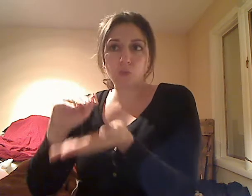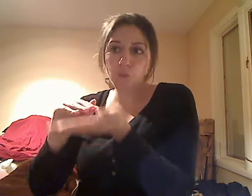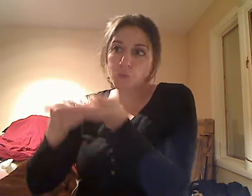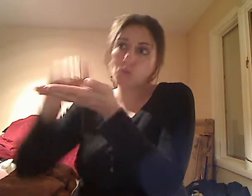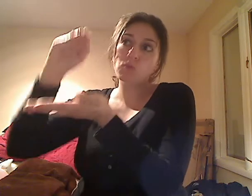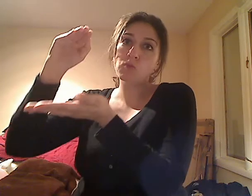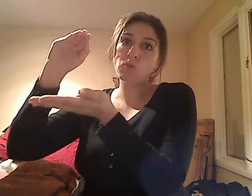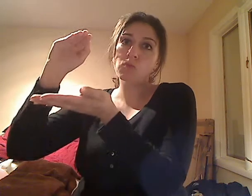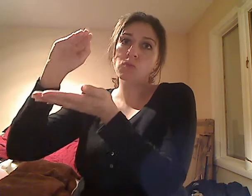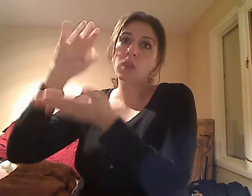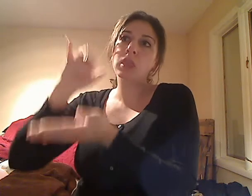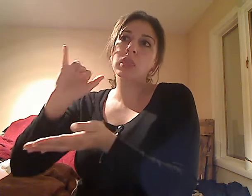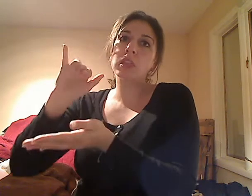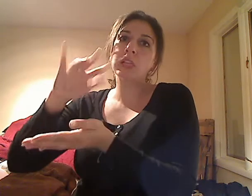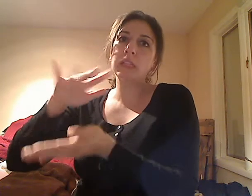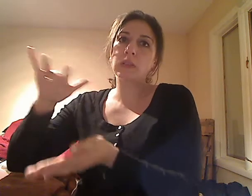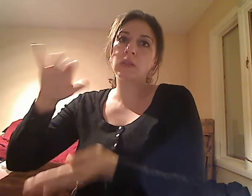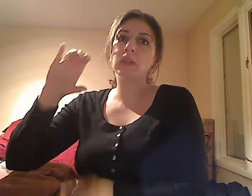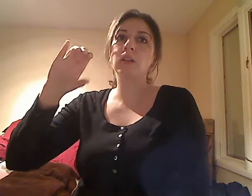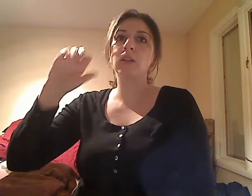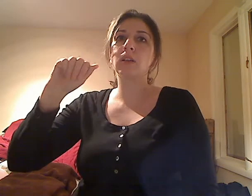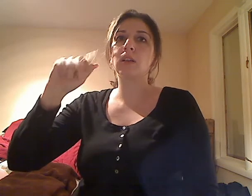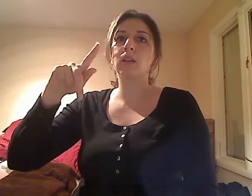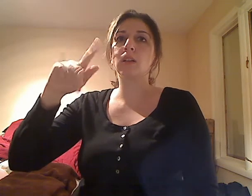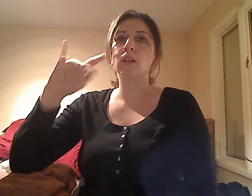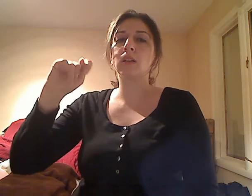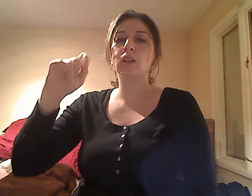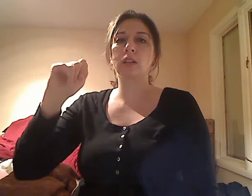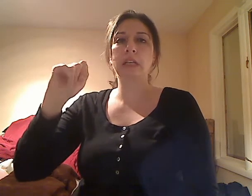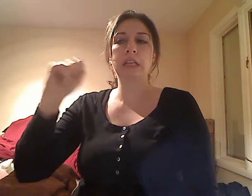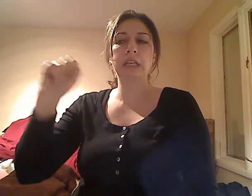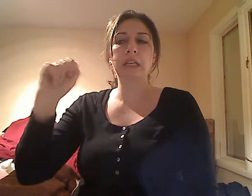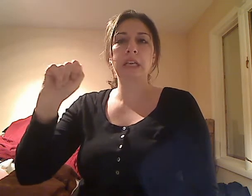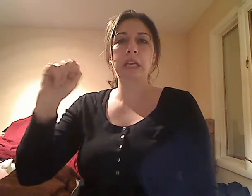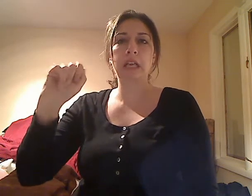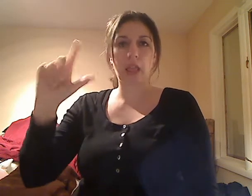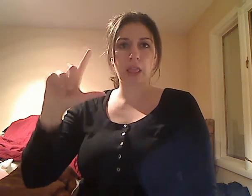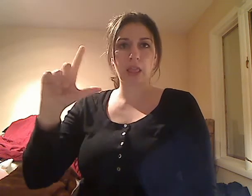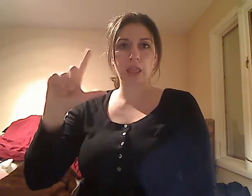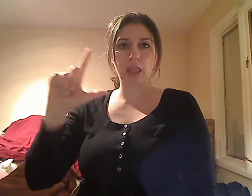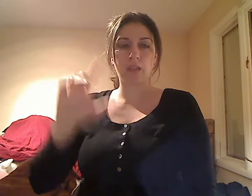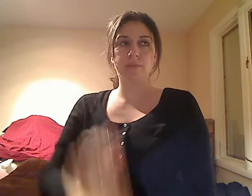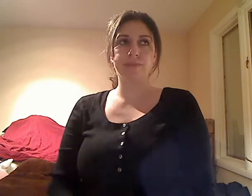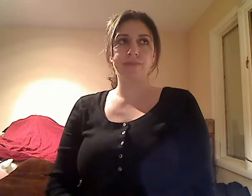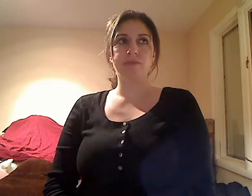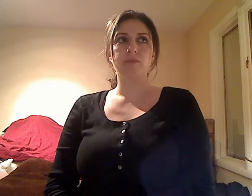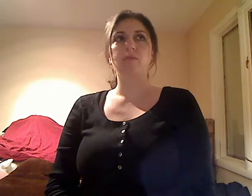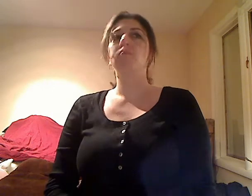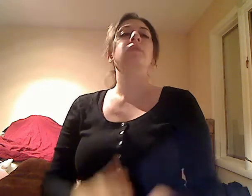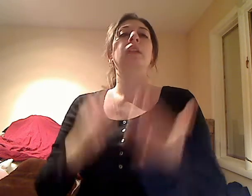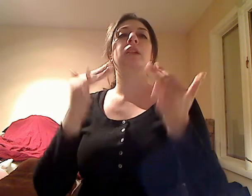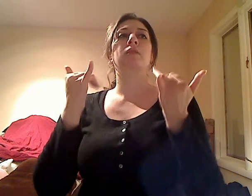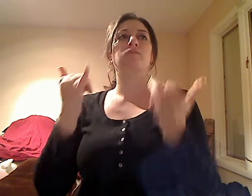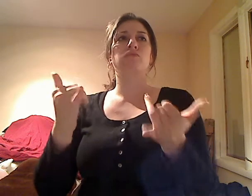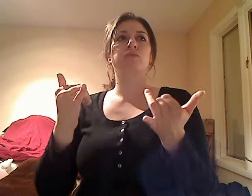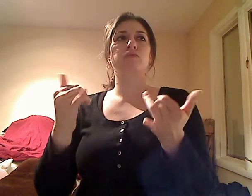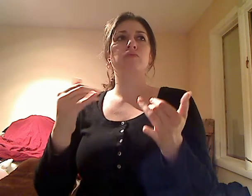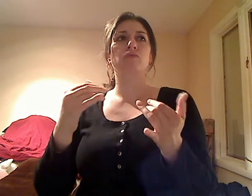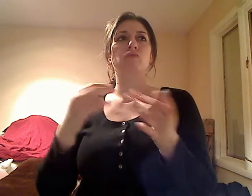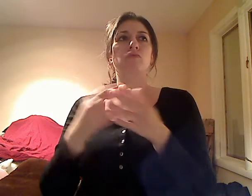Capital letters are A-L. All right, look at part B, number 1. These can be in any order. They must be spelled